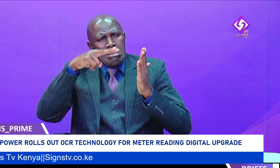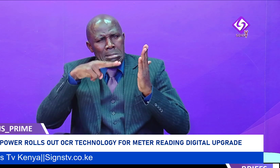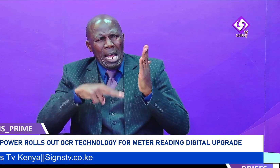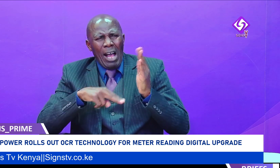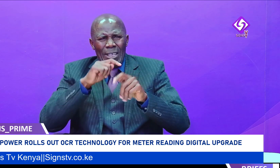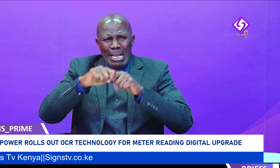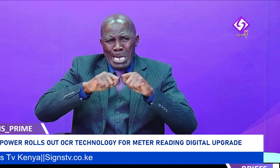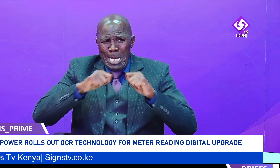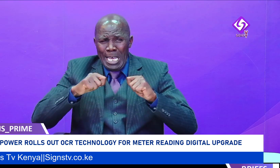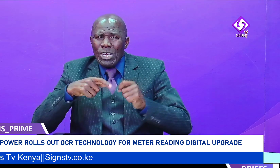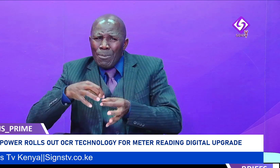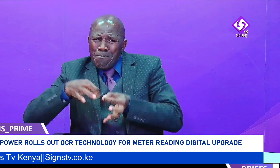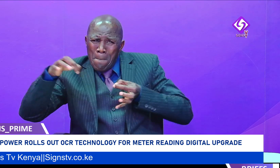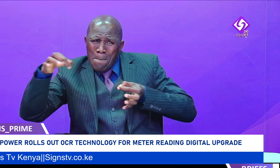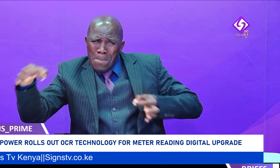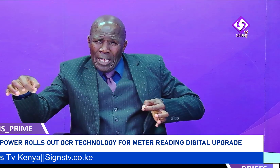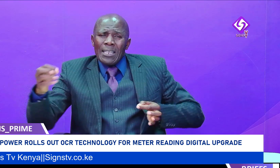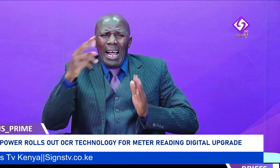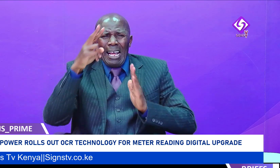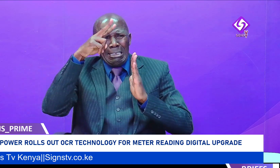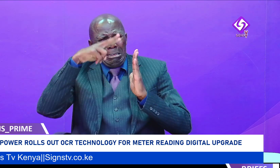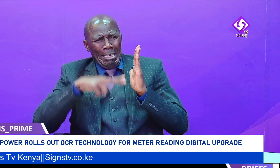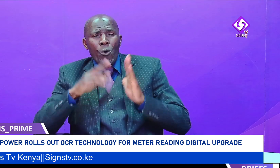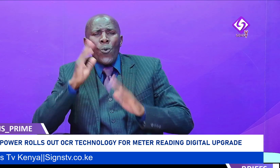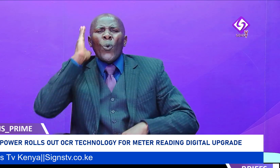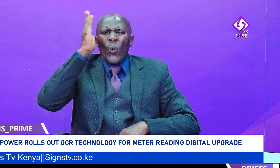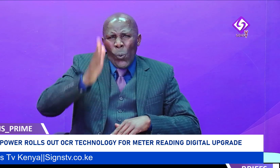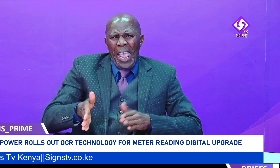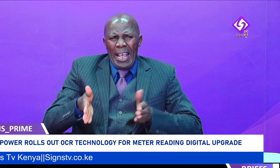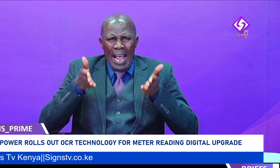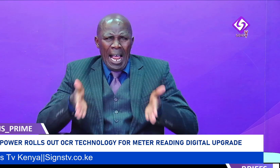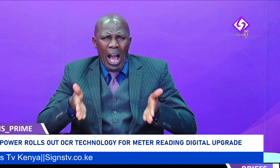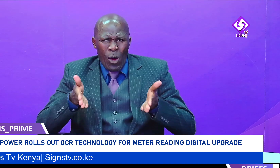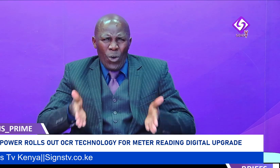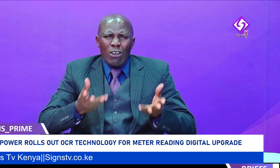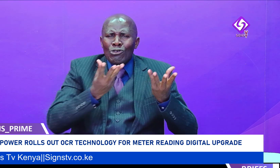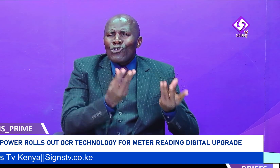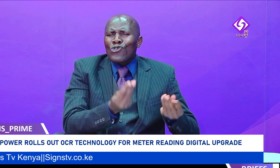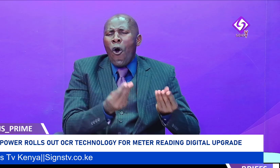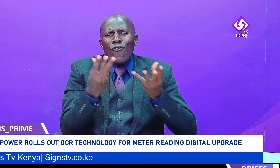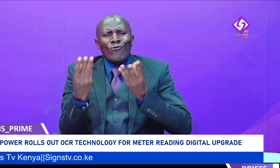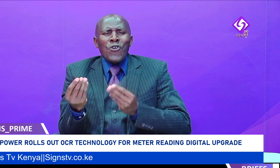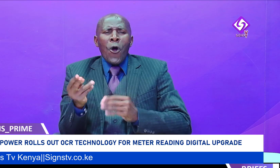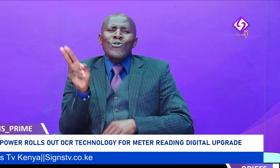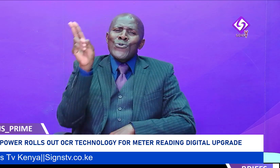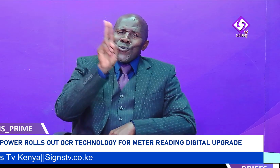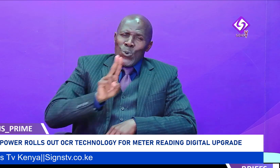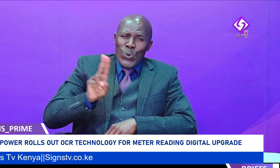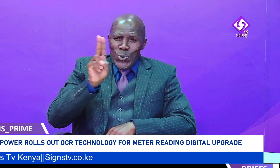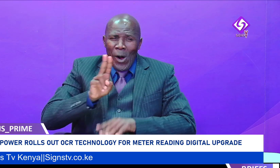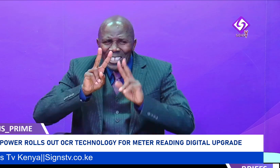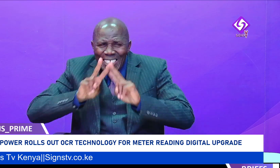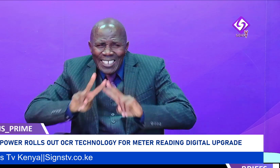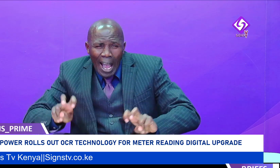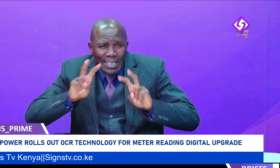and readings. Instead, meter readers will now simply use a scanning device to capture